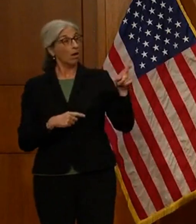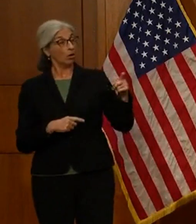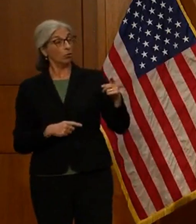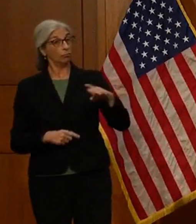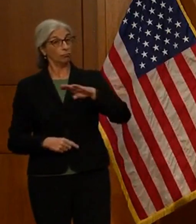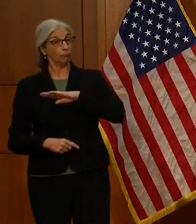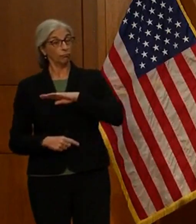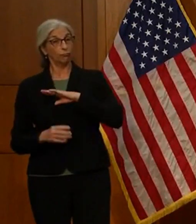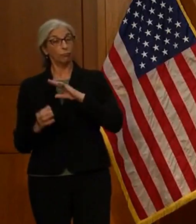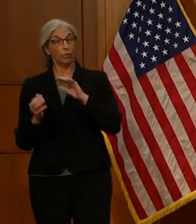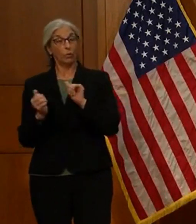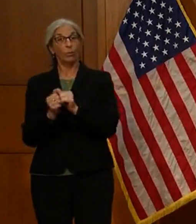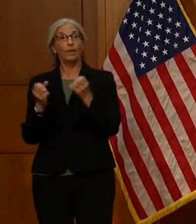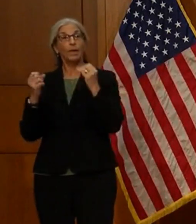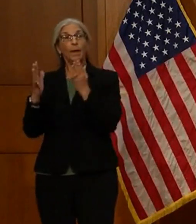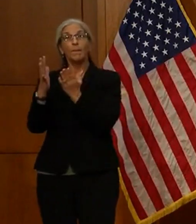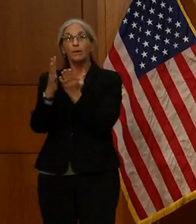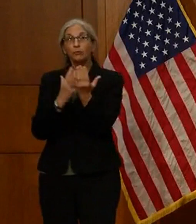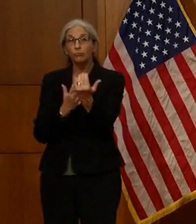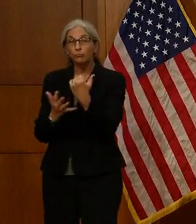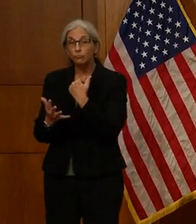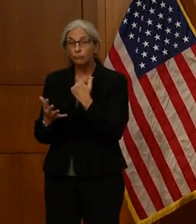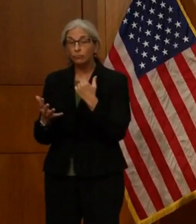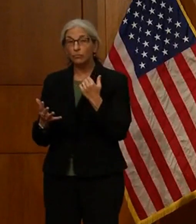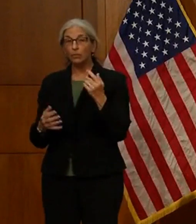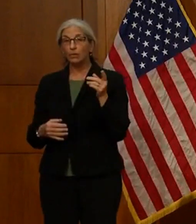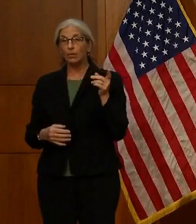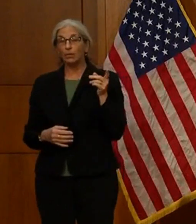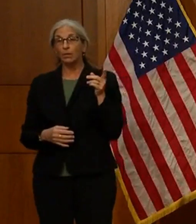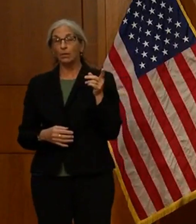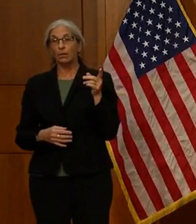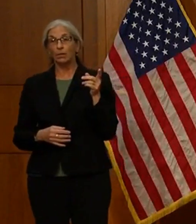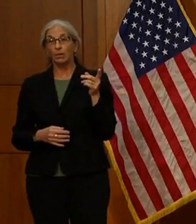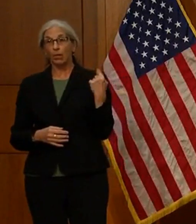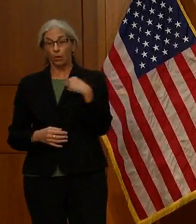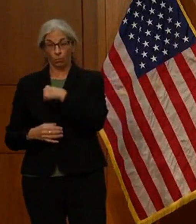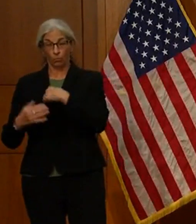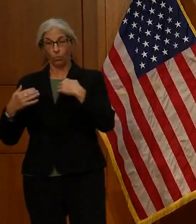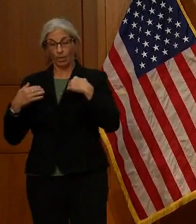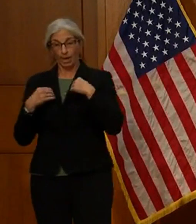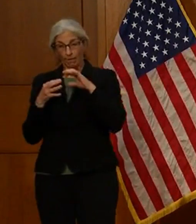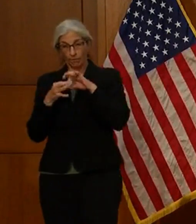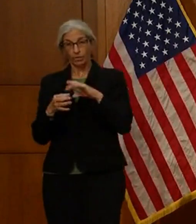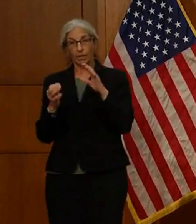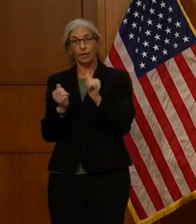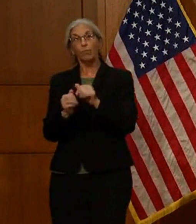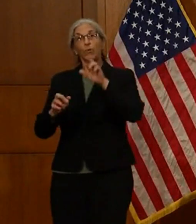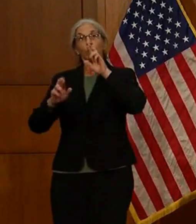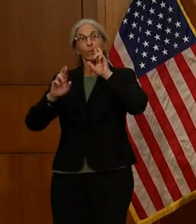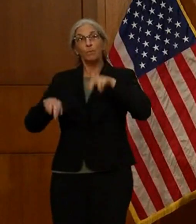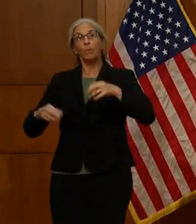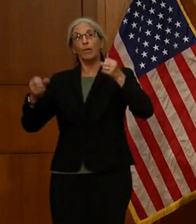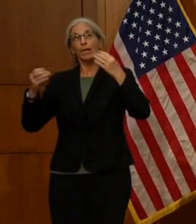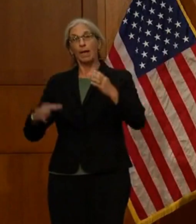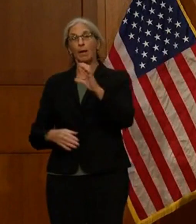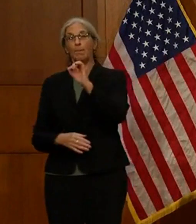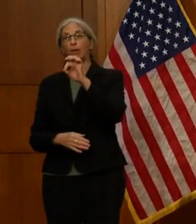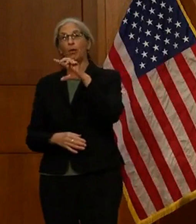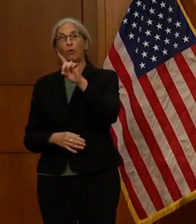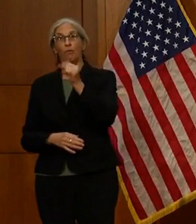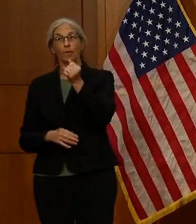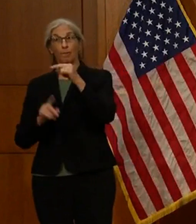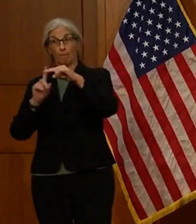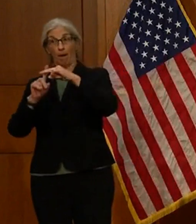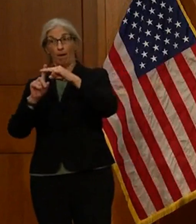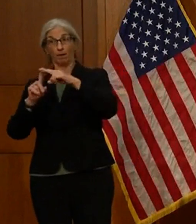level of transparency that we've been seeing in the reporting the numbers of COVID positive testing across the state? And would you like to